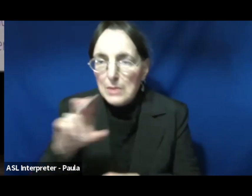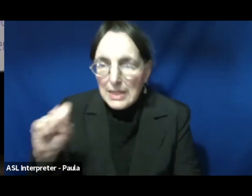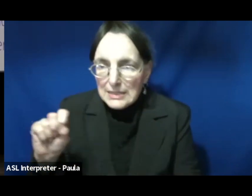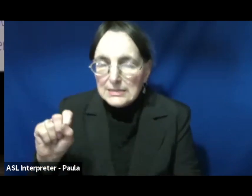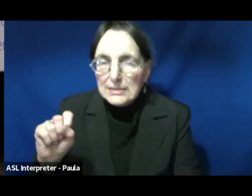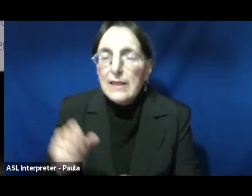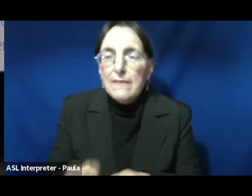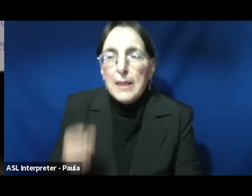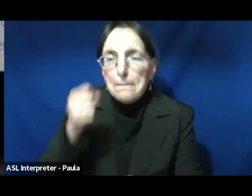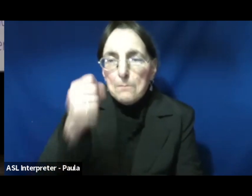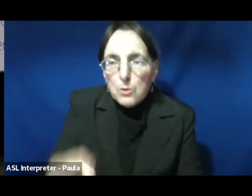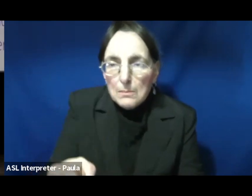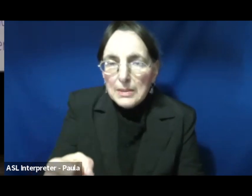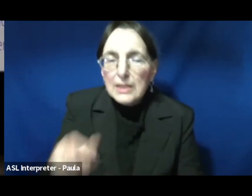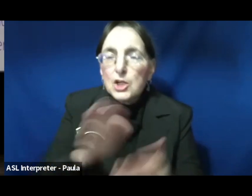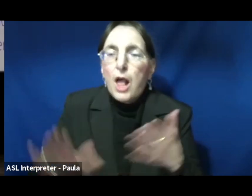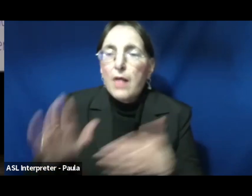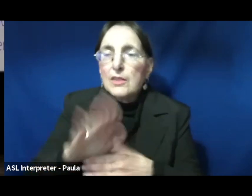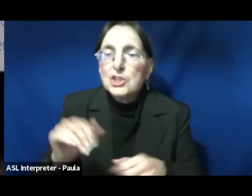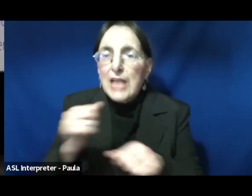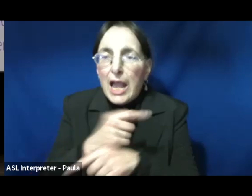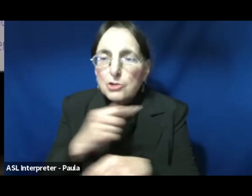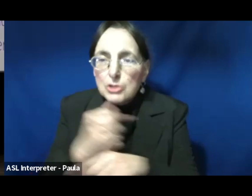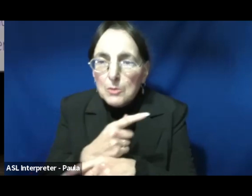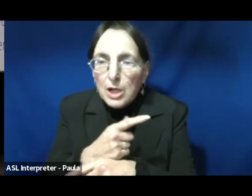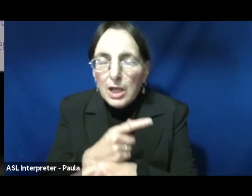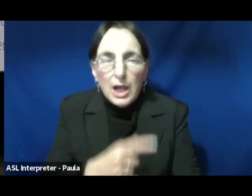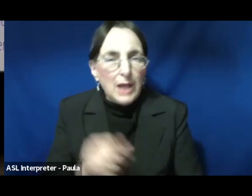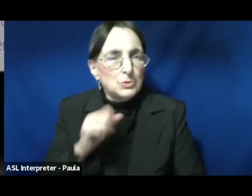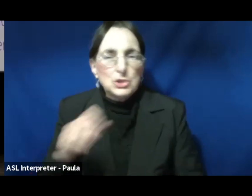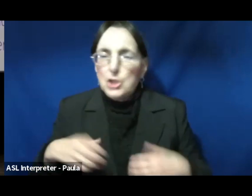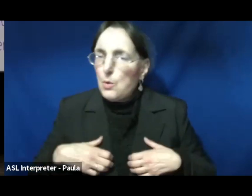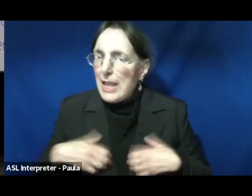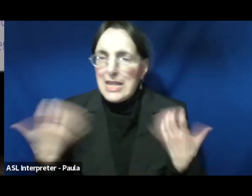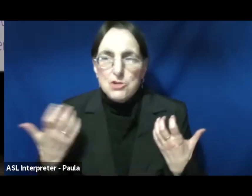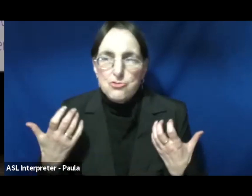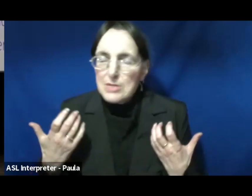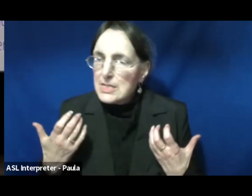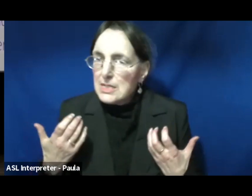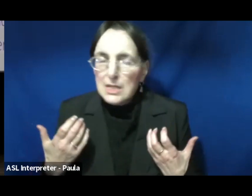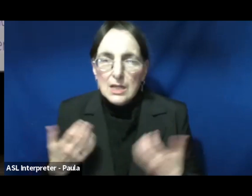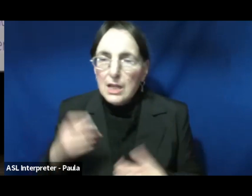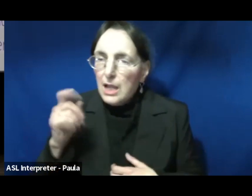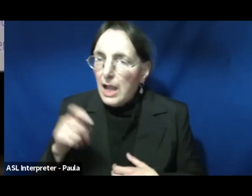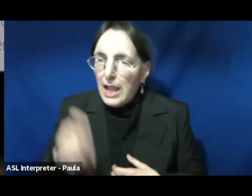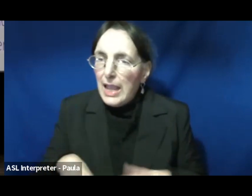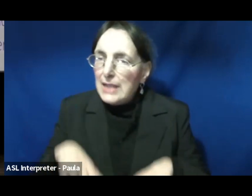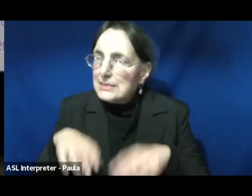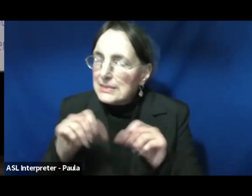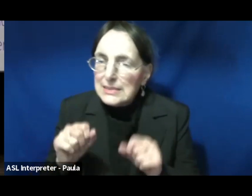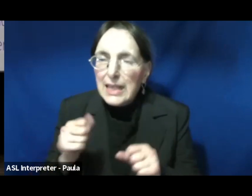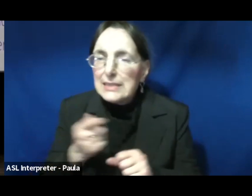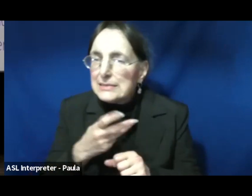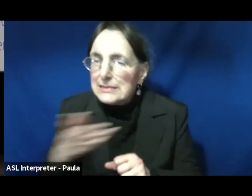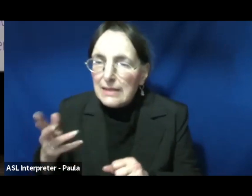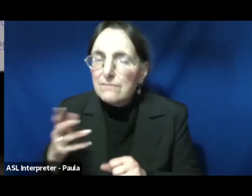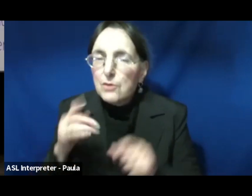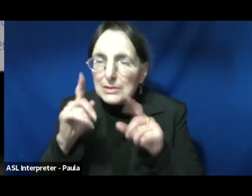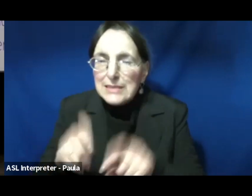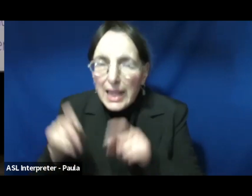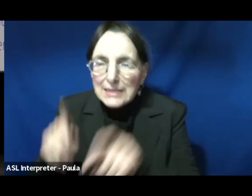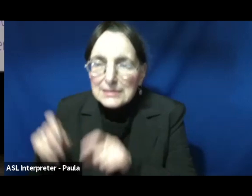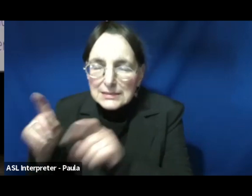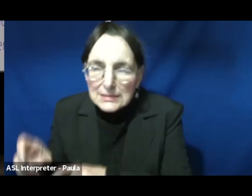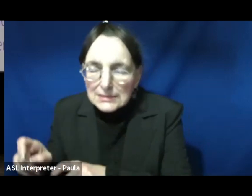me in college algebra. I was so angry. I had to take several tests until I was placed into